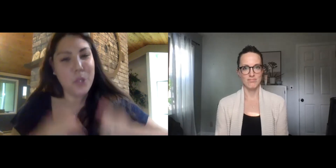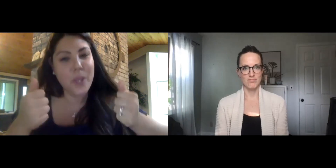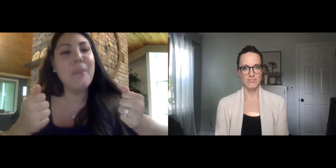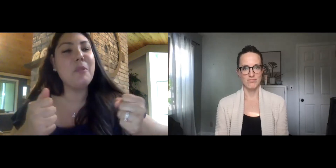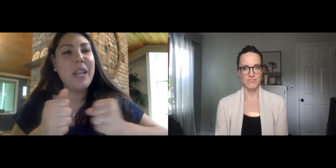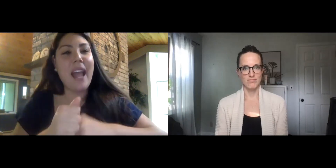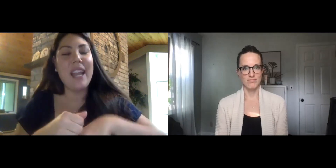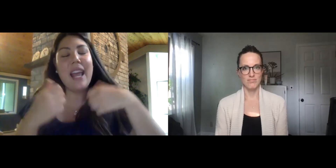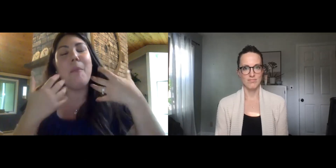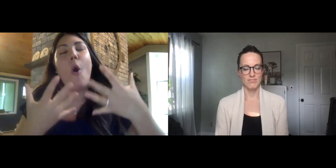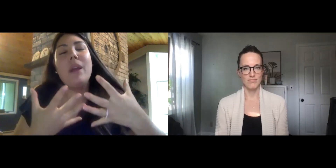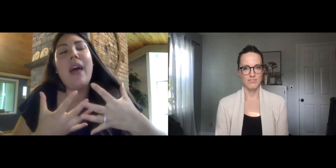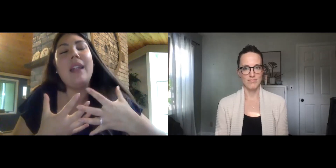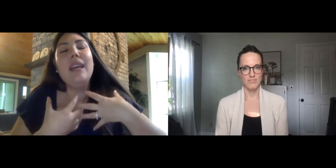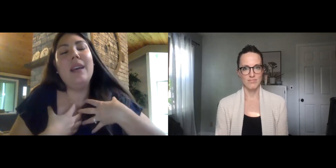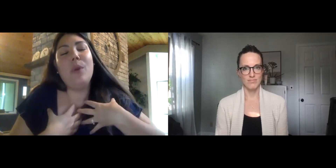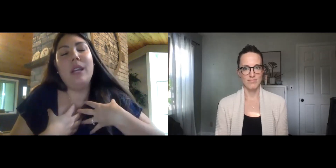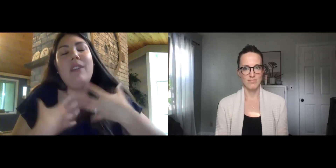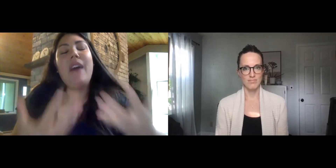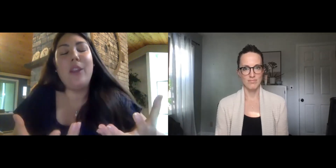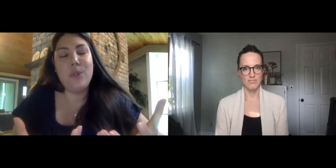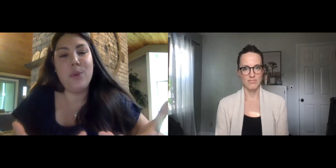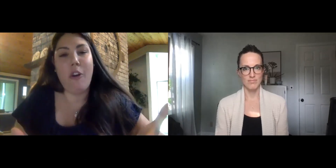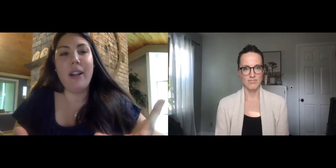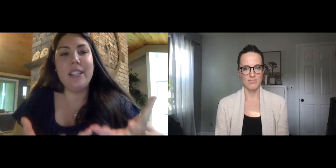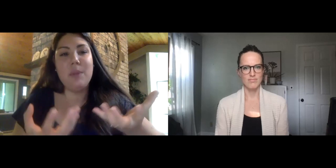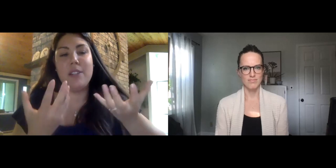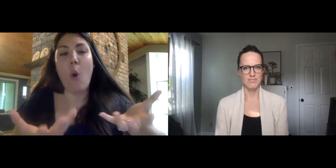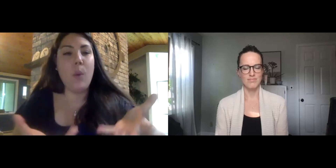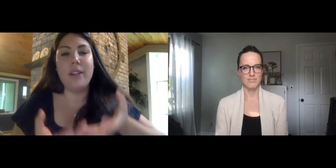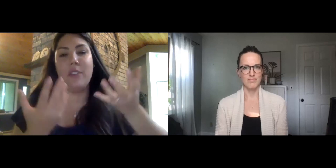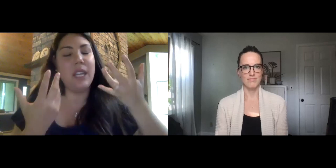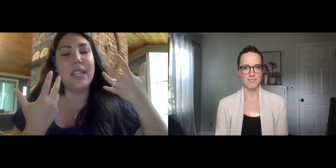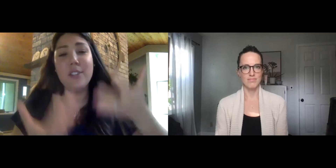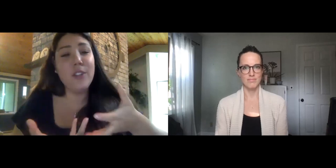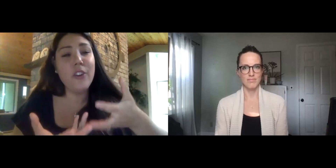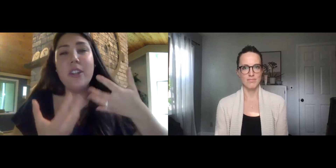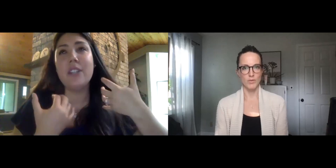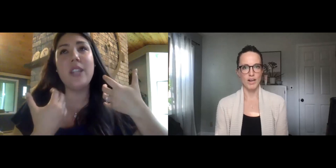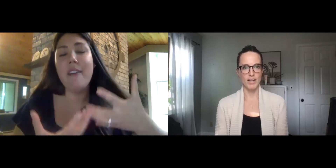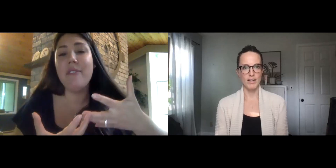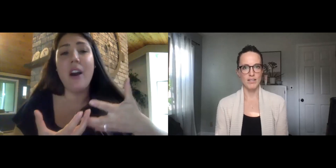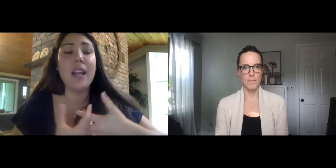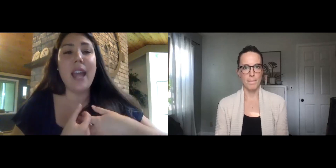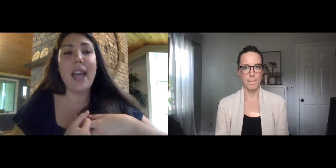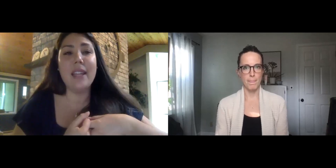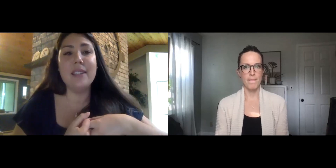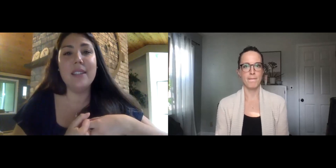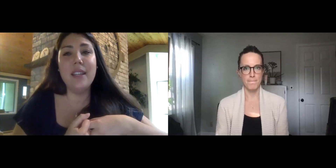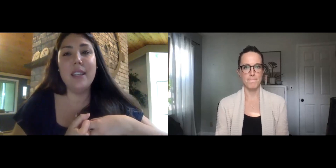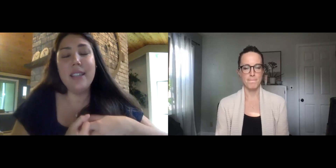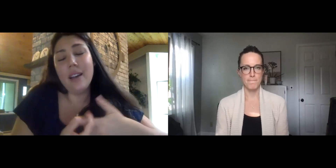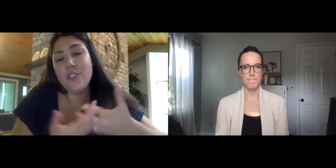we're doing the best we can. And I'm hoping that we're giving value to our audience, because all we want is for the kids to learn and just have fun